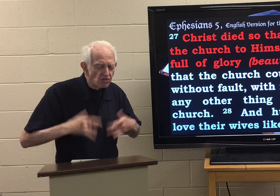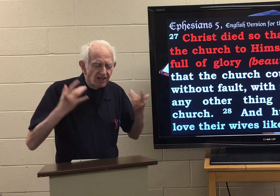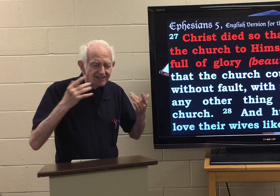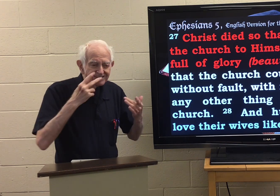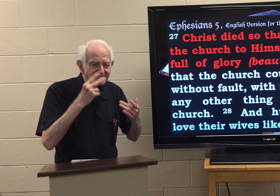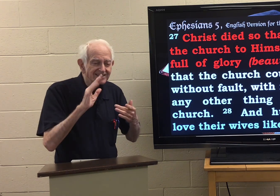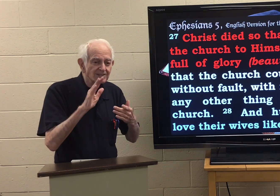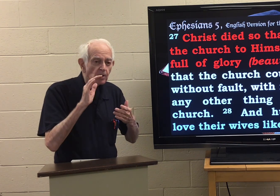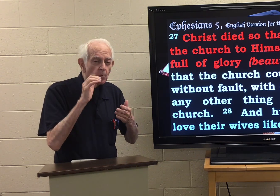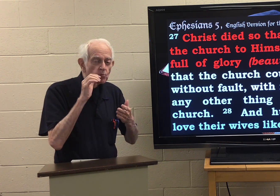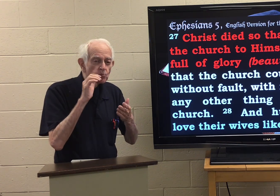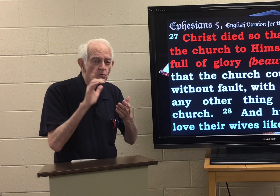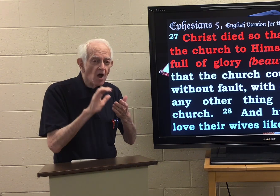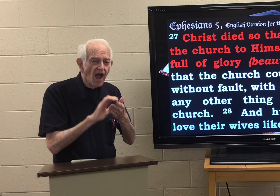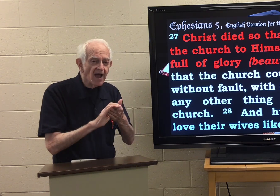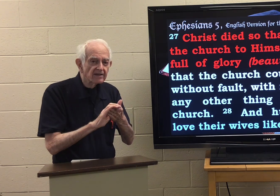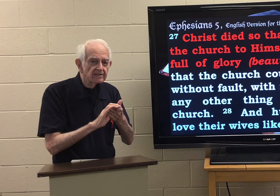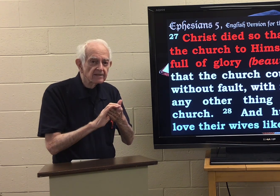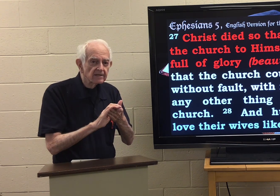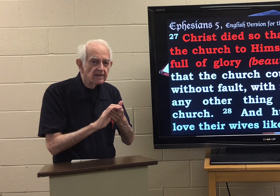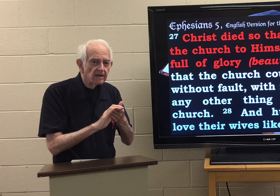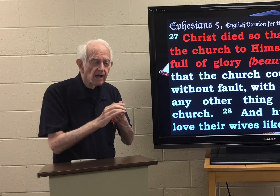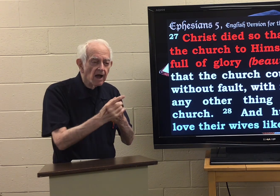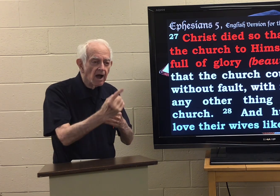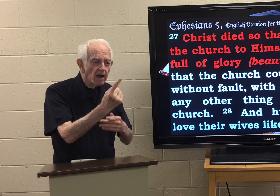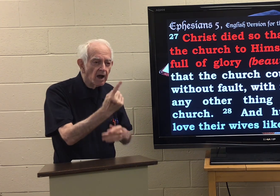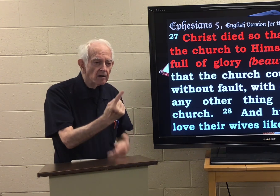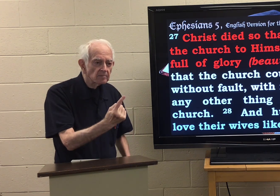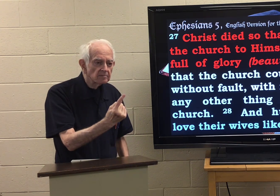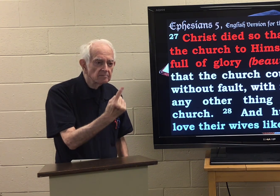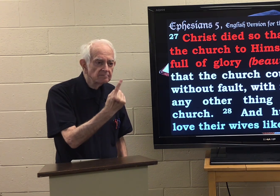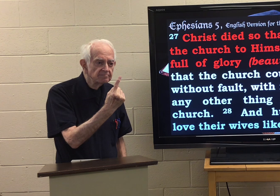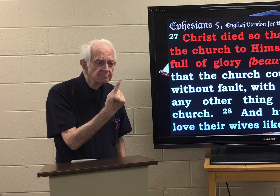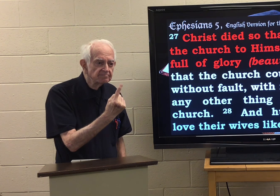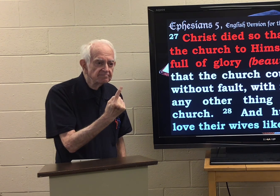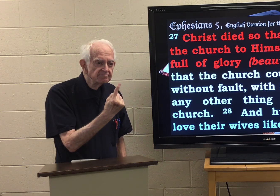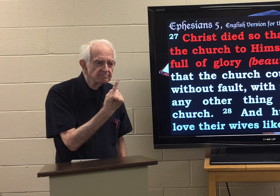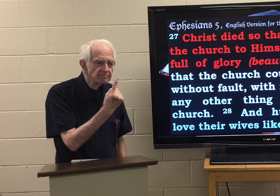It's still a thrilling sight to see your bride coming down the aisle.